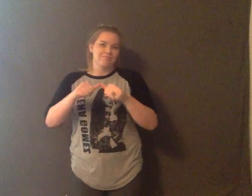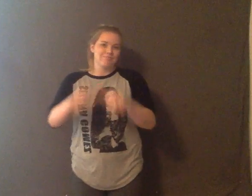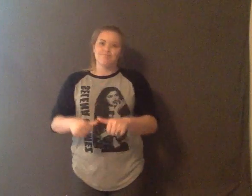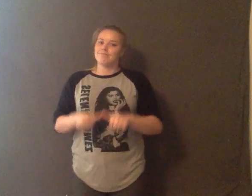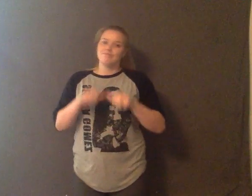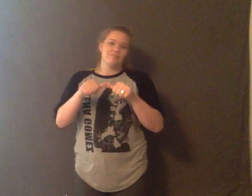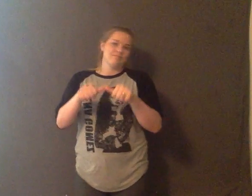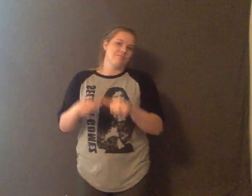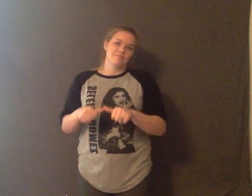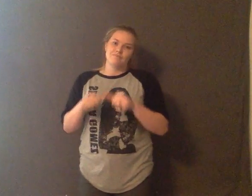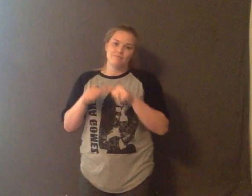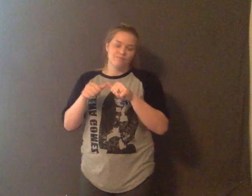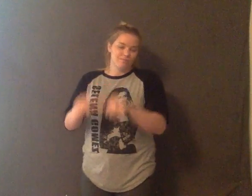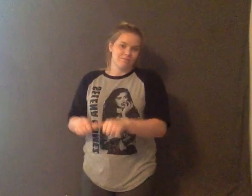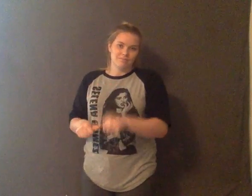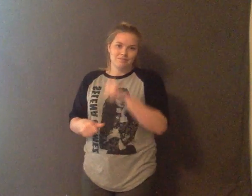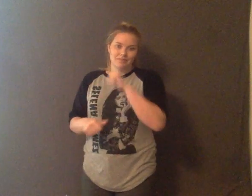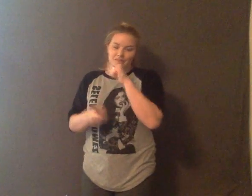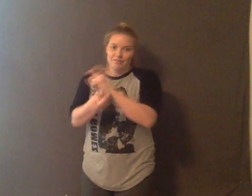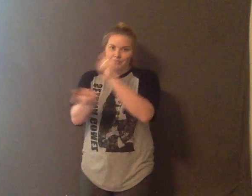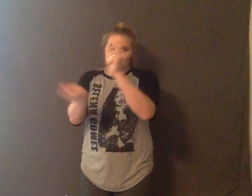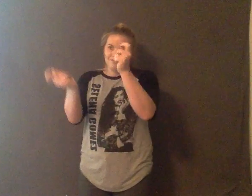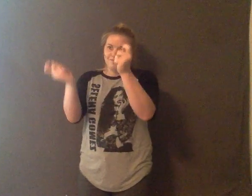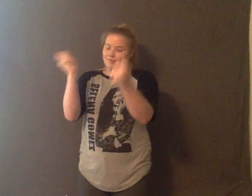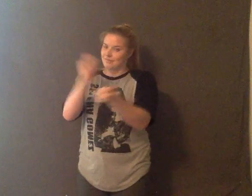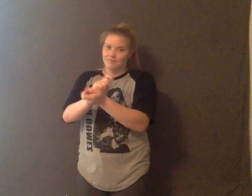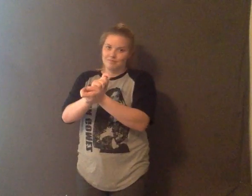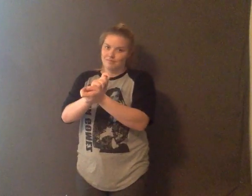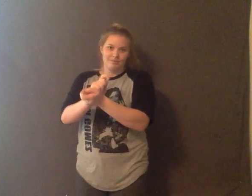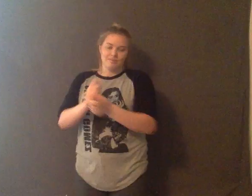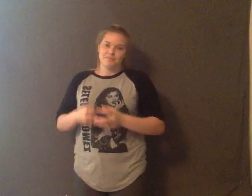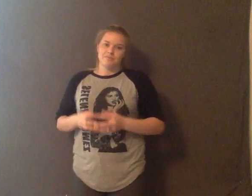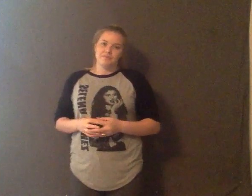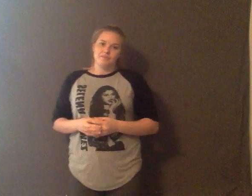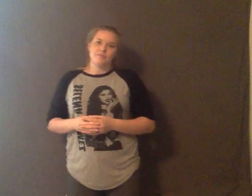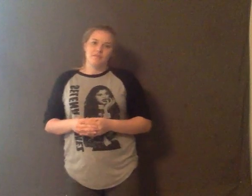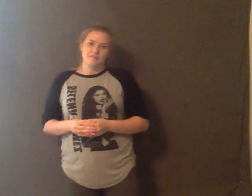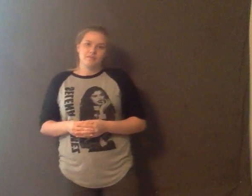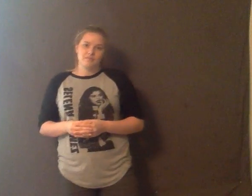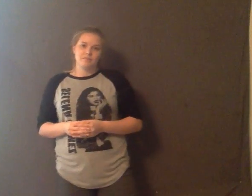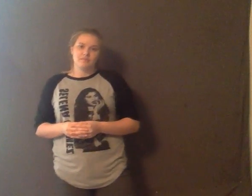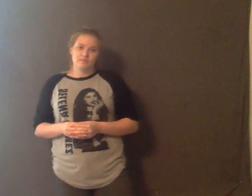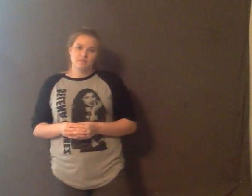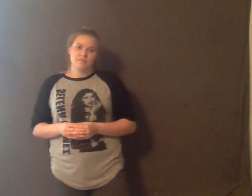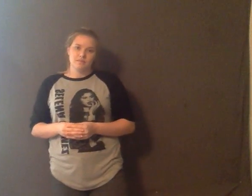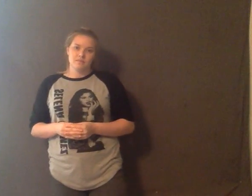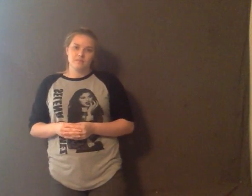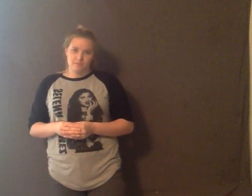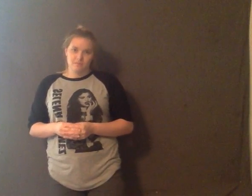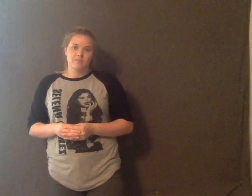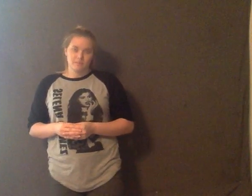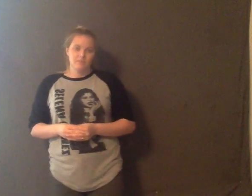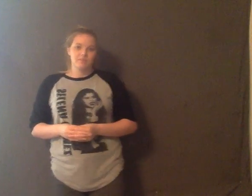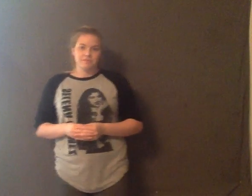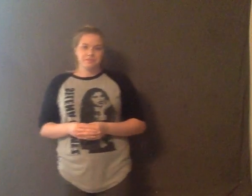their strokes. This does not reverse disease. This does not make plaques smaller. This is a fraud of massive proportions. In the U.S., treating